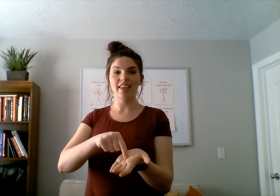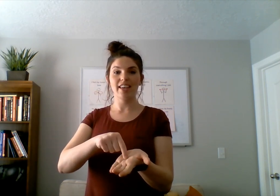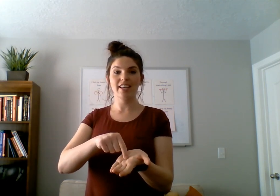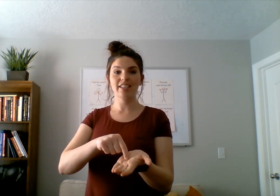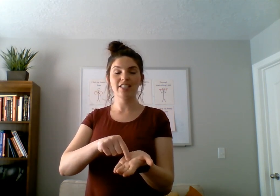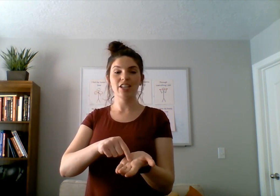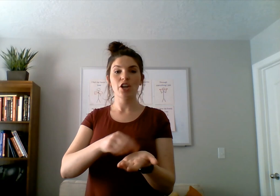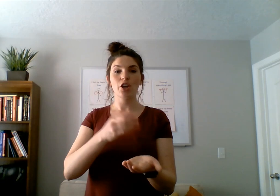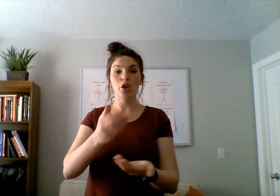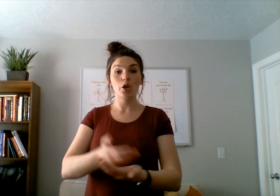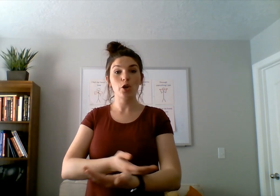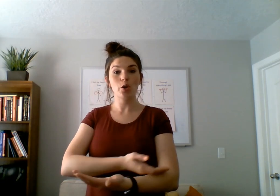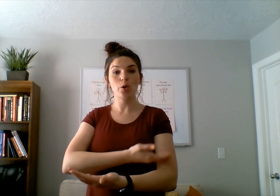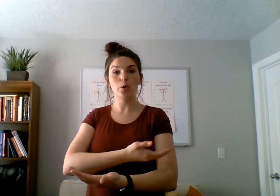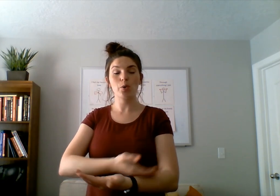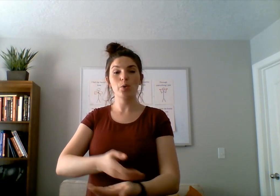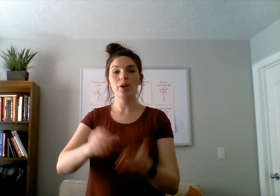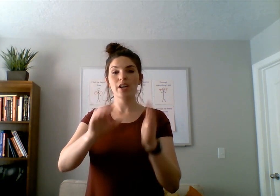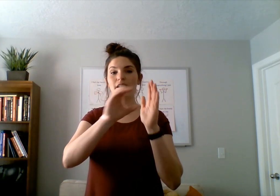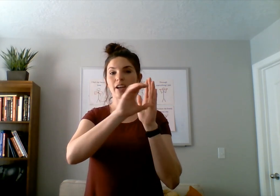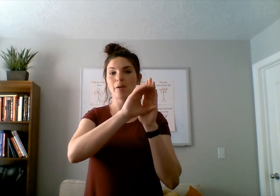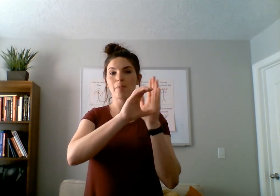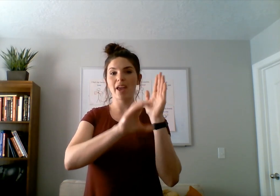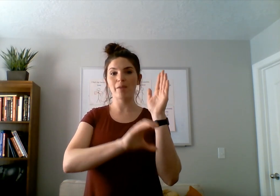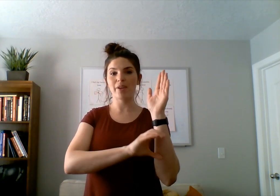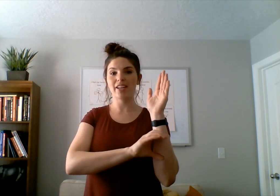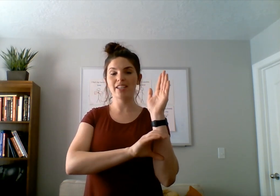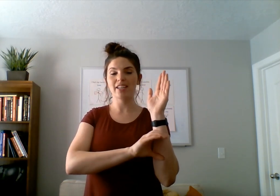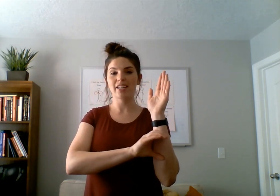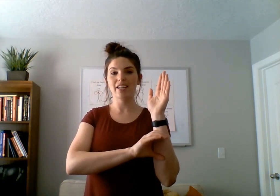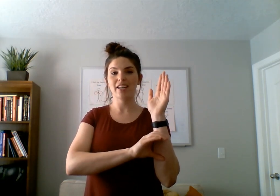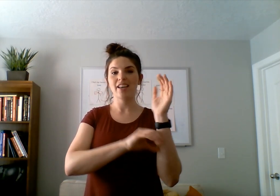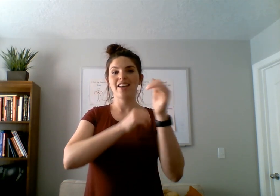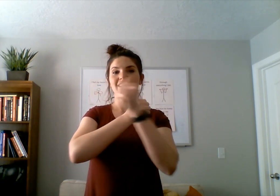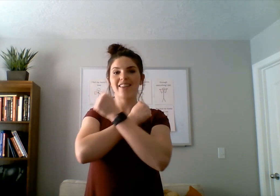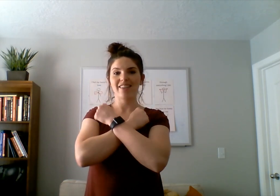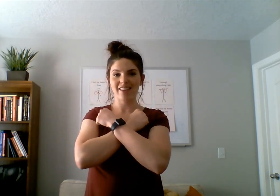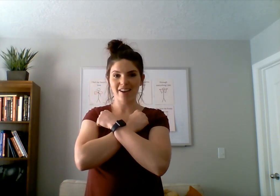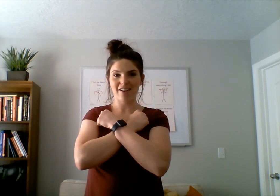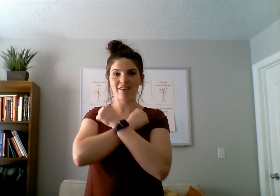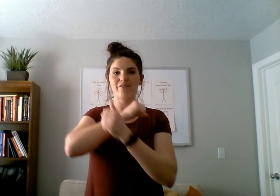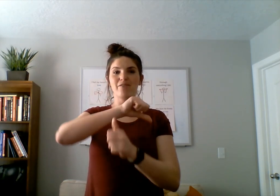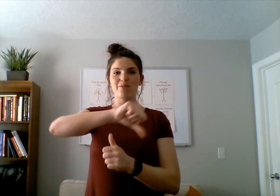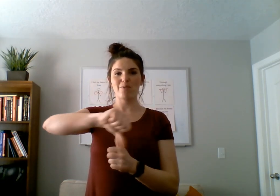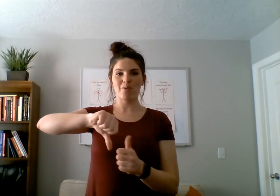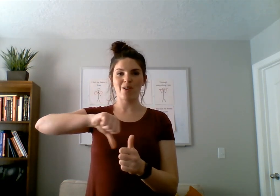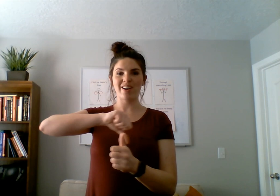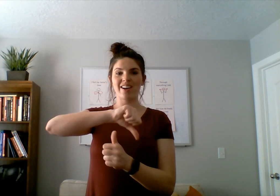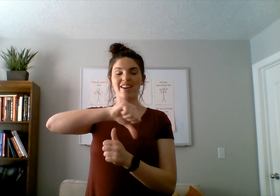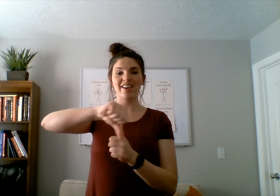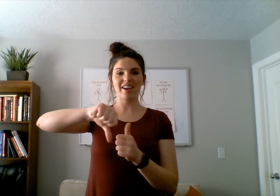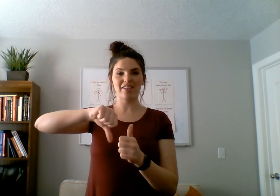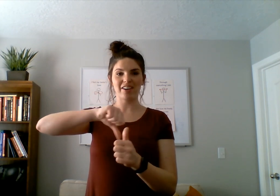This new commandment, love one another.